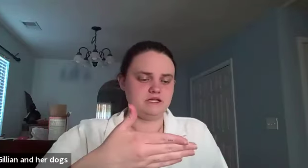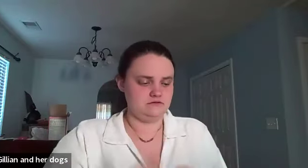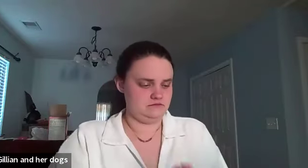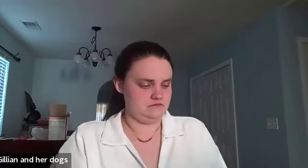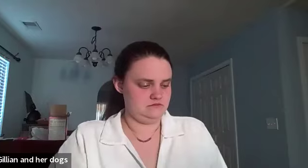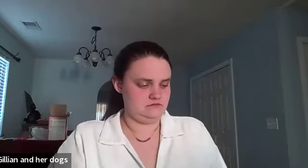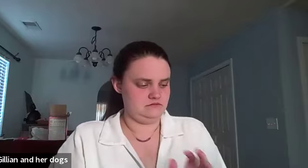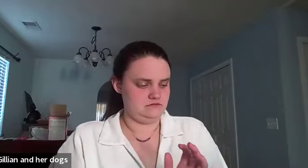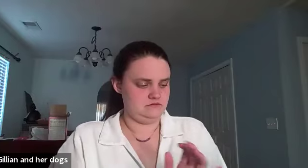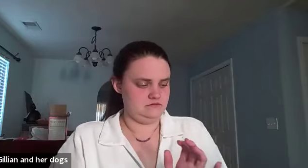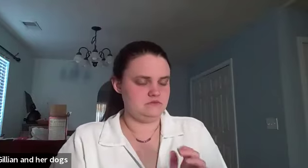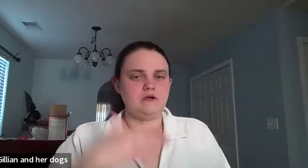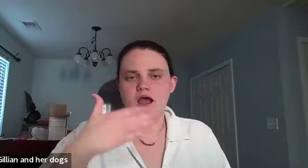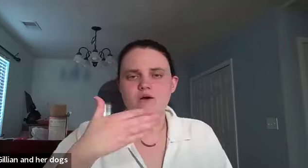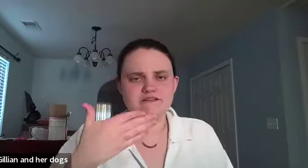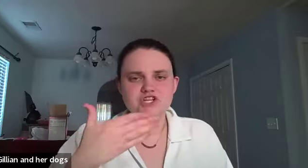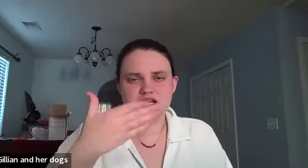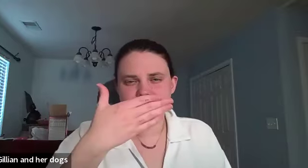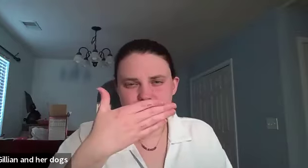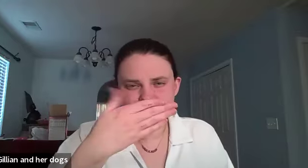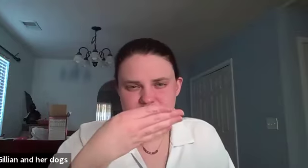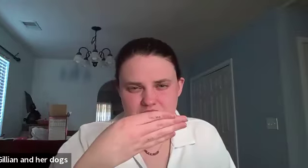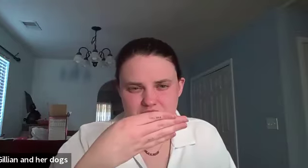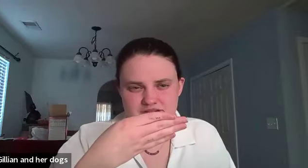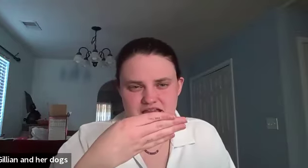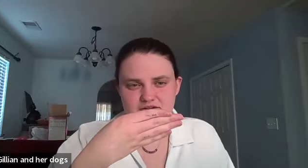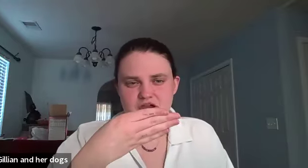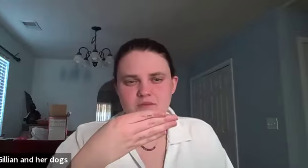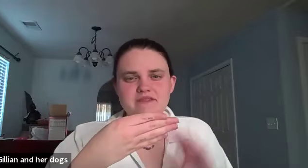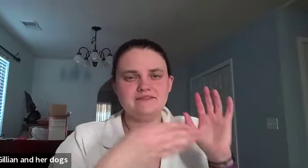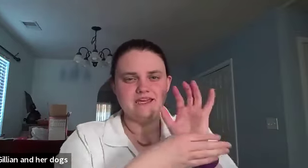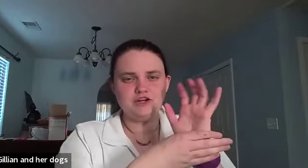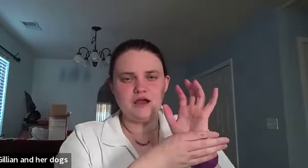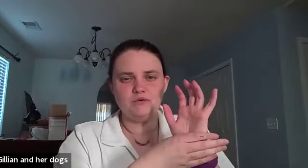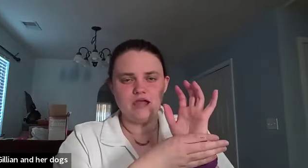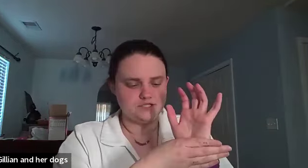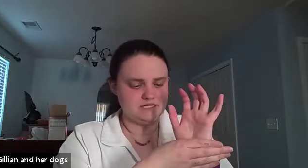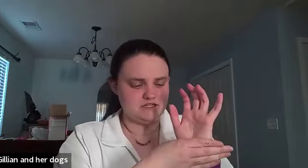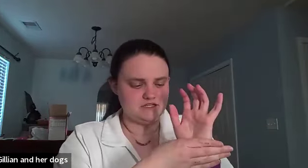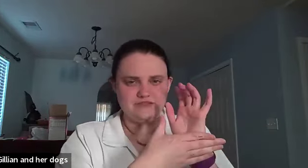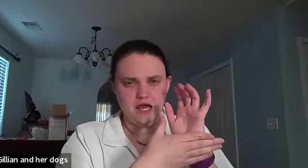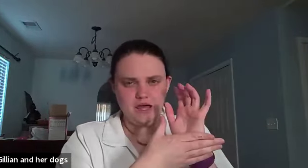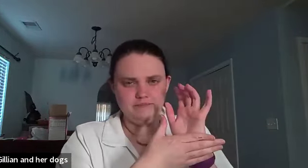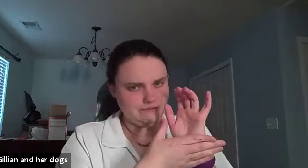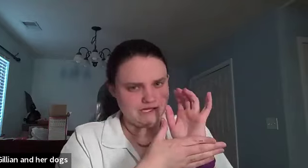non-dominant. Okay, I always have to check because I always will say my thumb down, but then later I will catch myself with it up